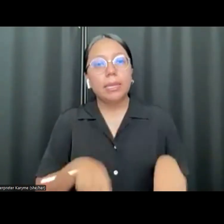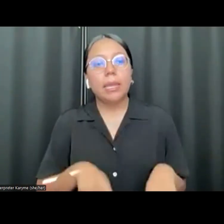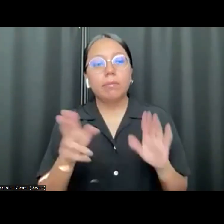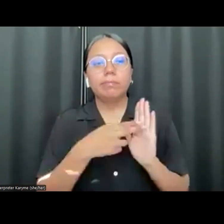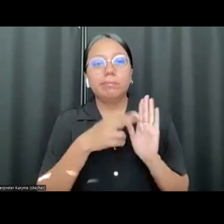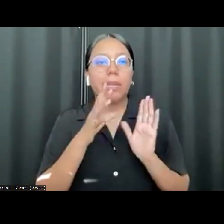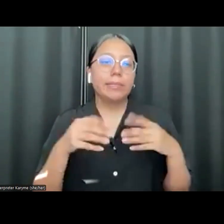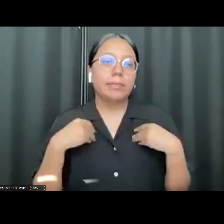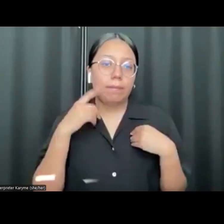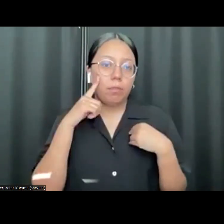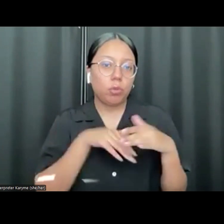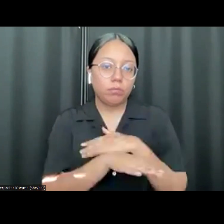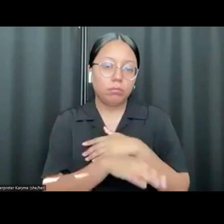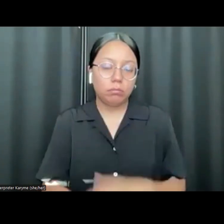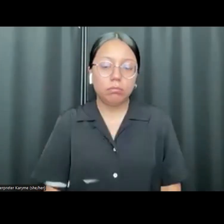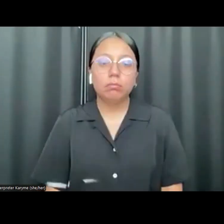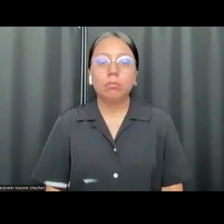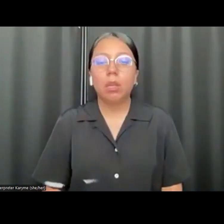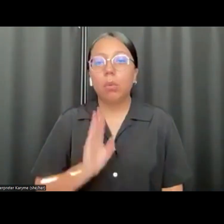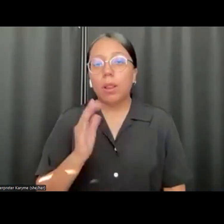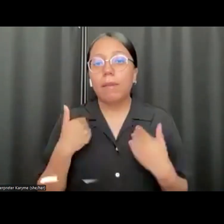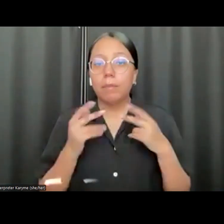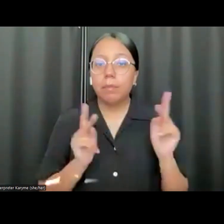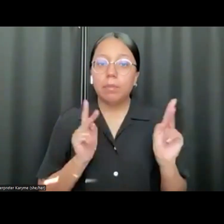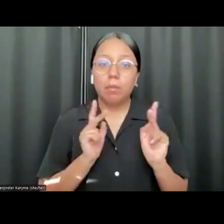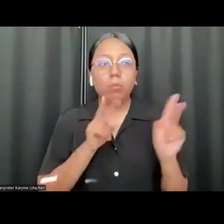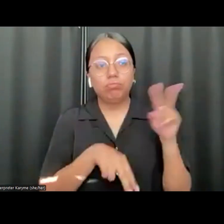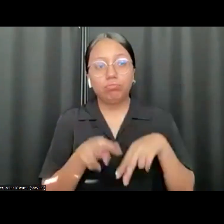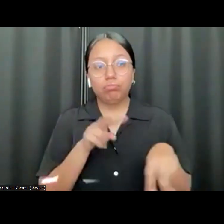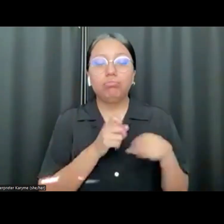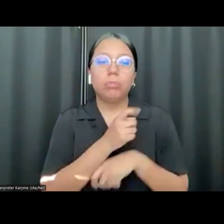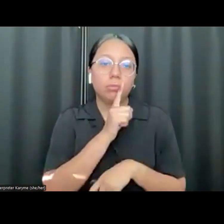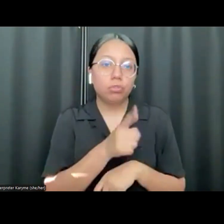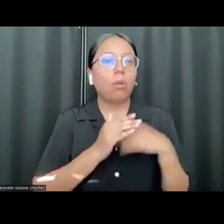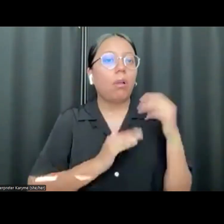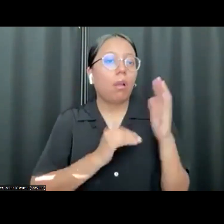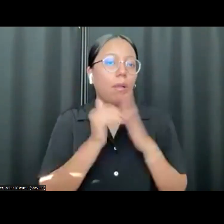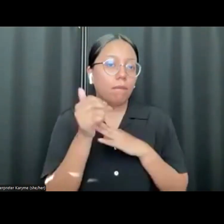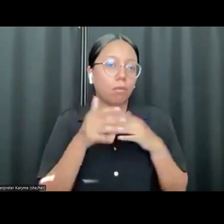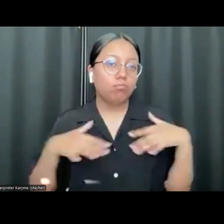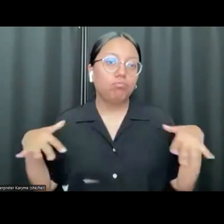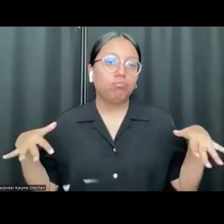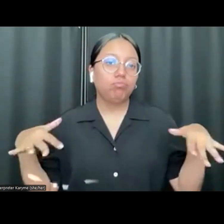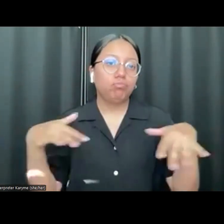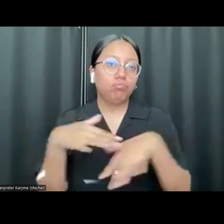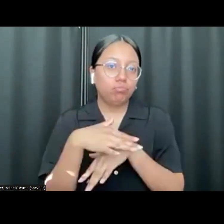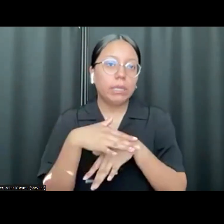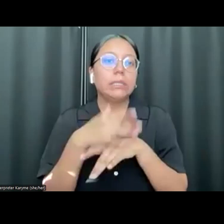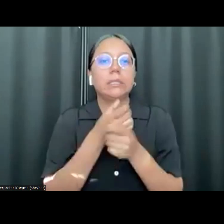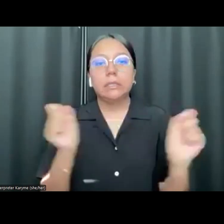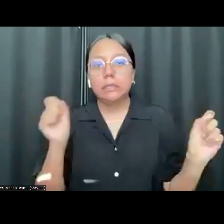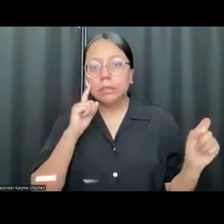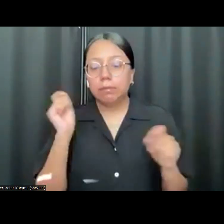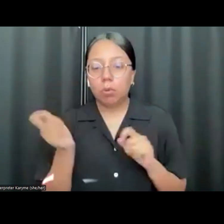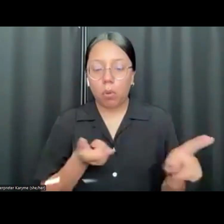have folks monitoring those channels to ensure that everyone is able to comfortably engage in the space. So for today's event,